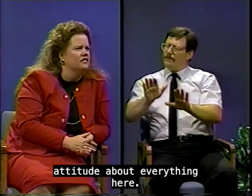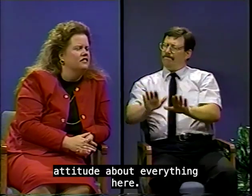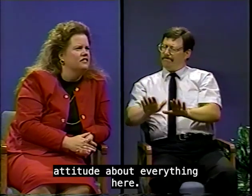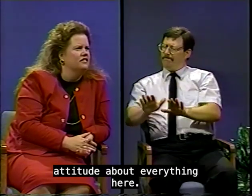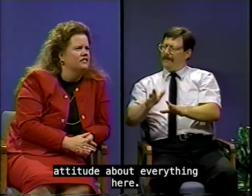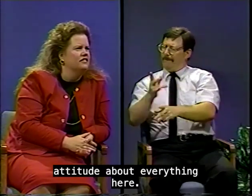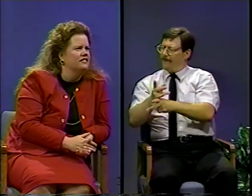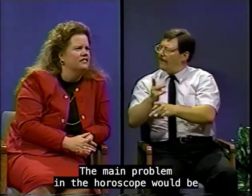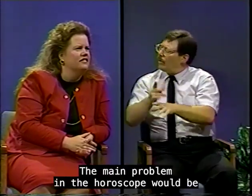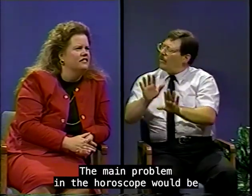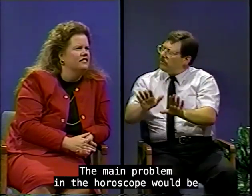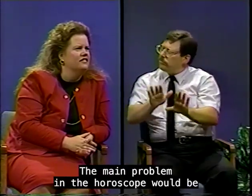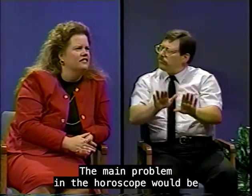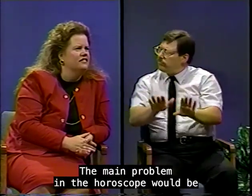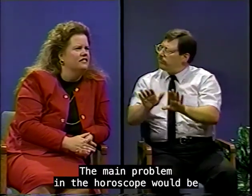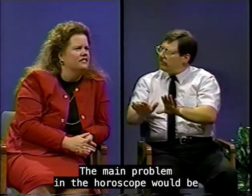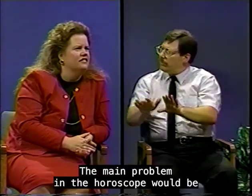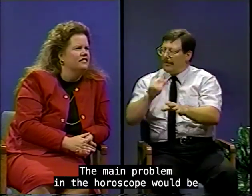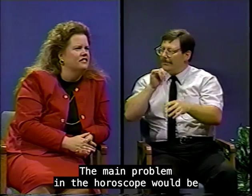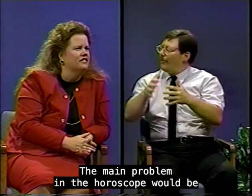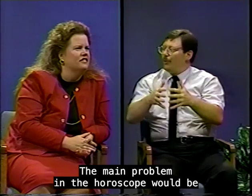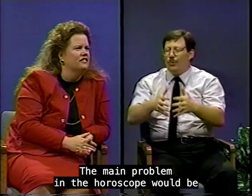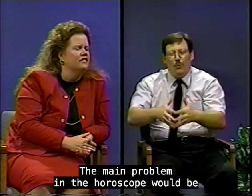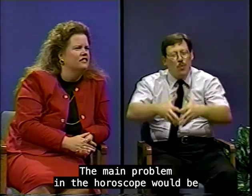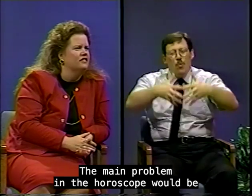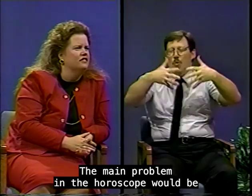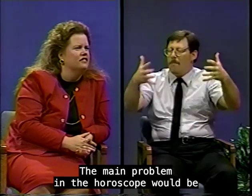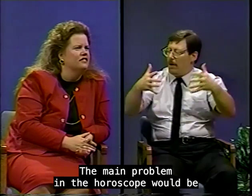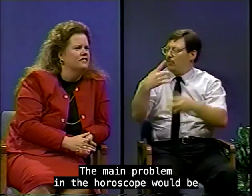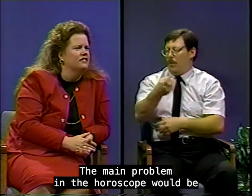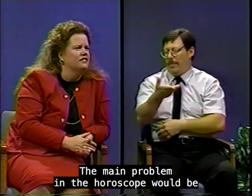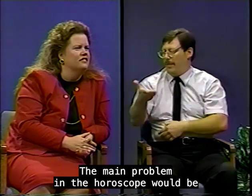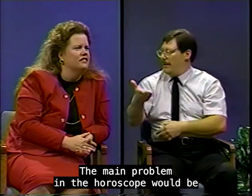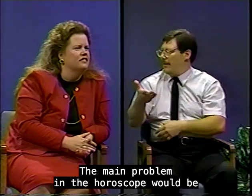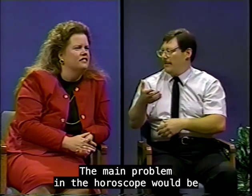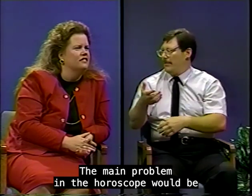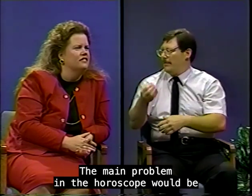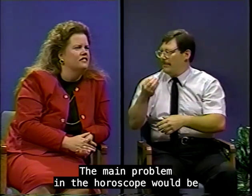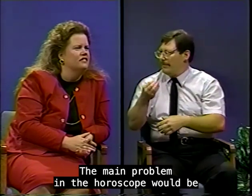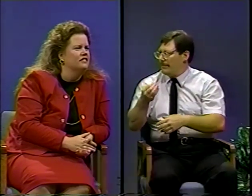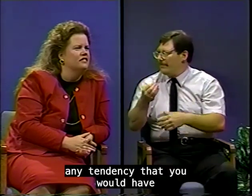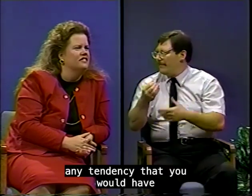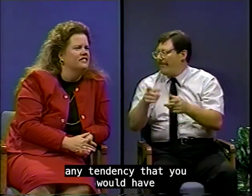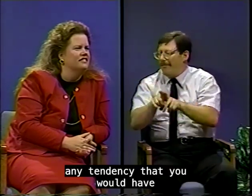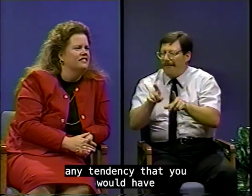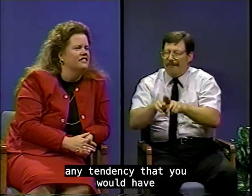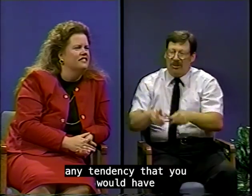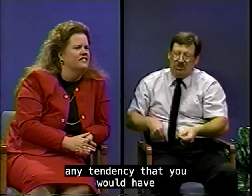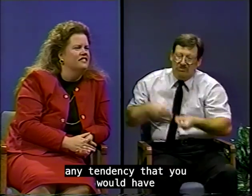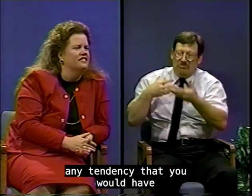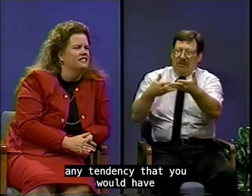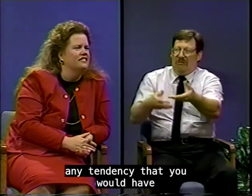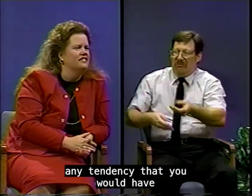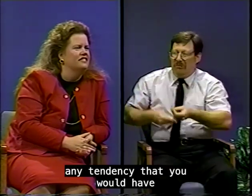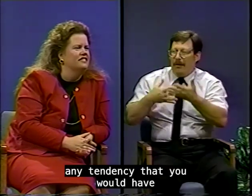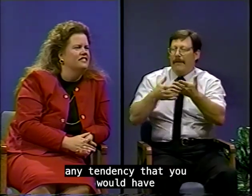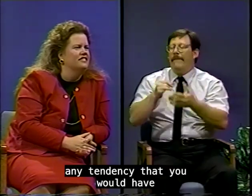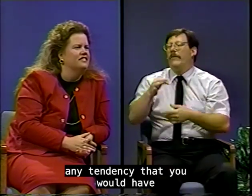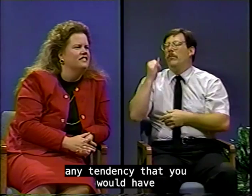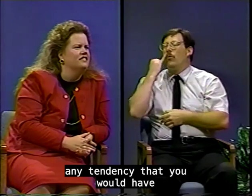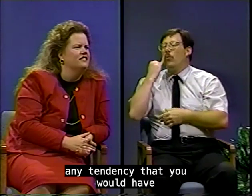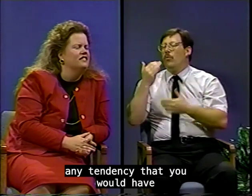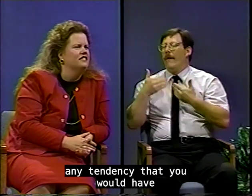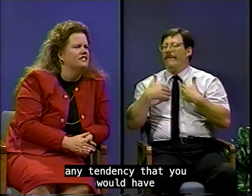about everything here. The main problem in the horoscope would be any tendency that you would have to go